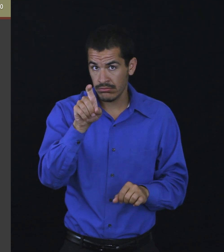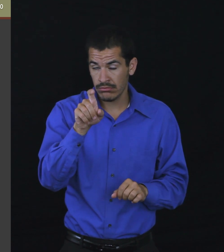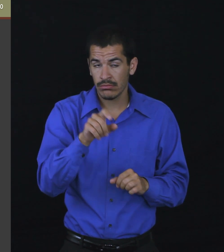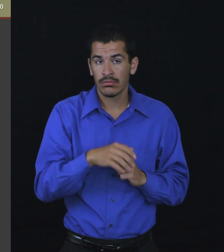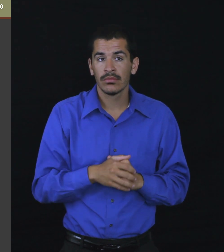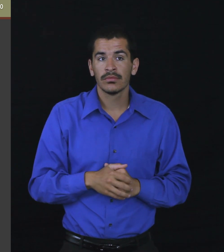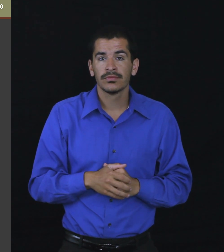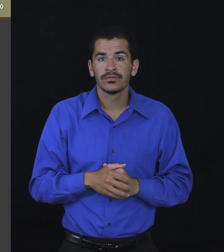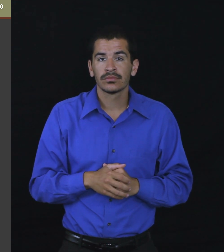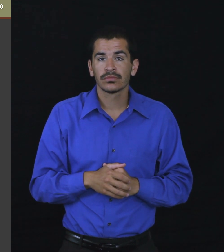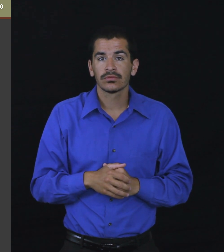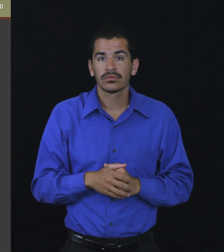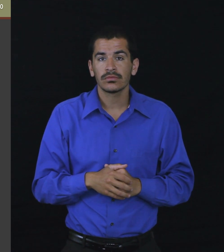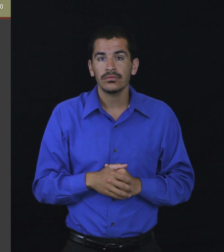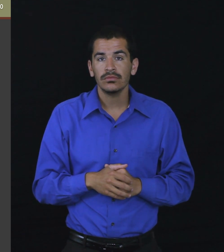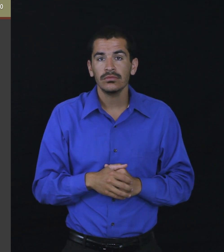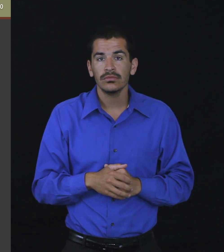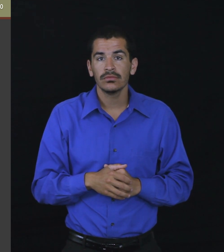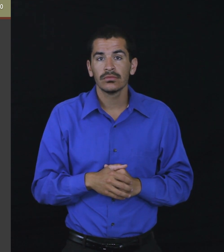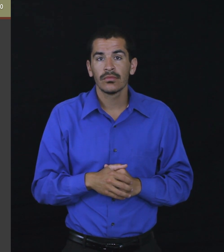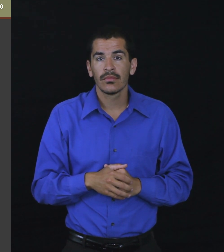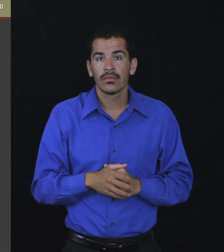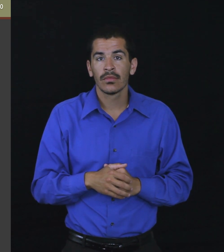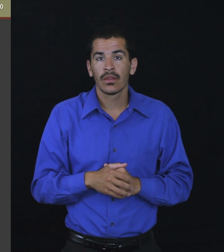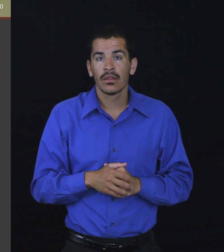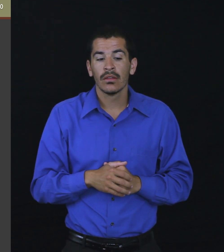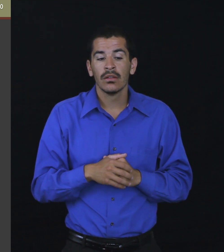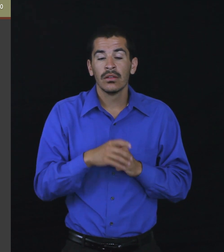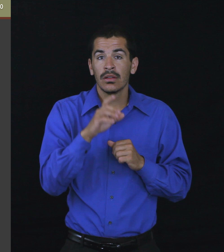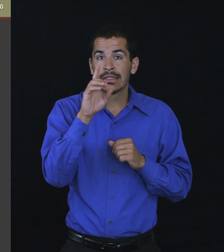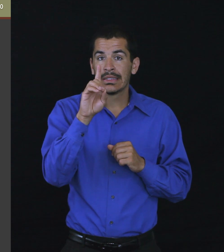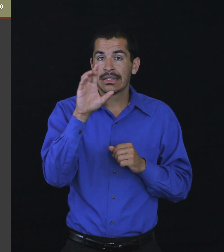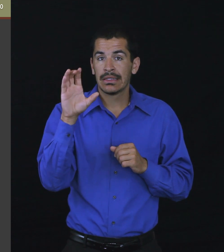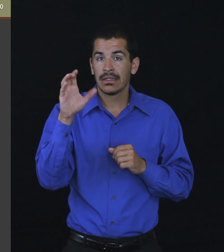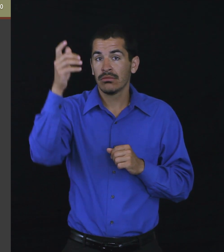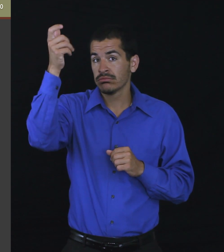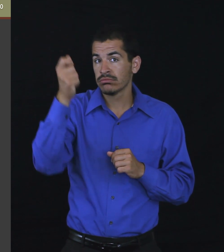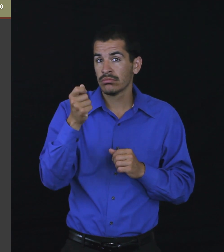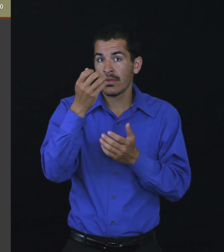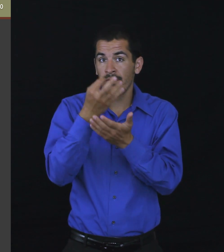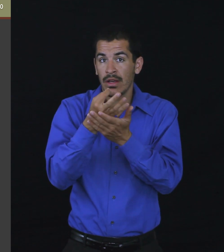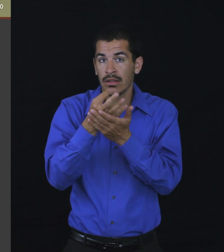How easily can DCC get funding?